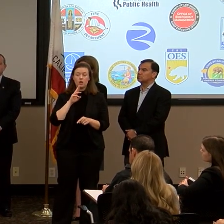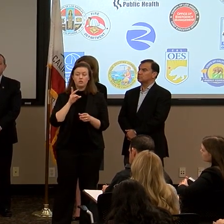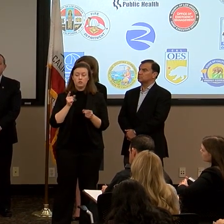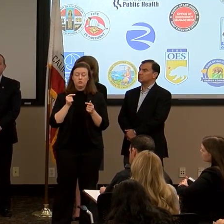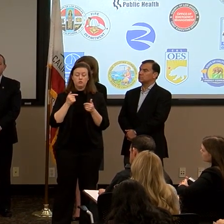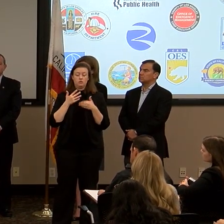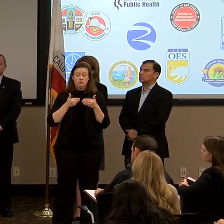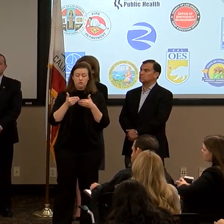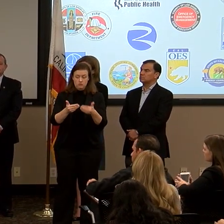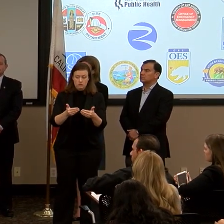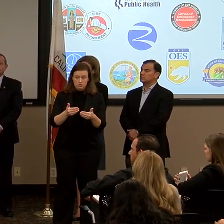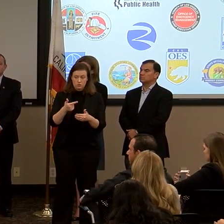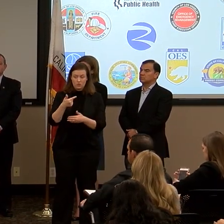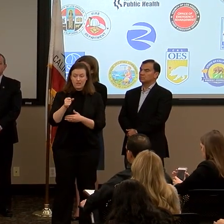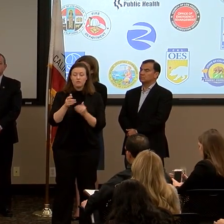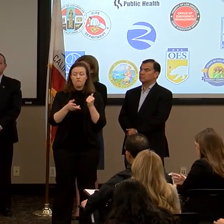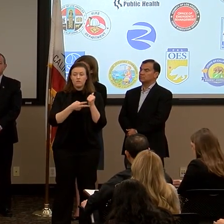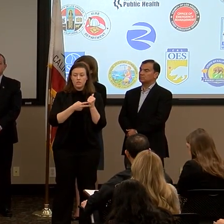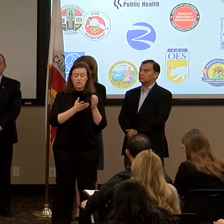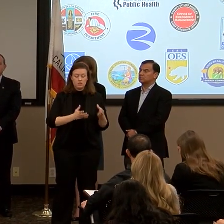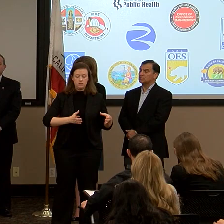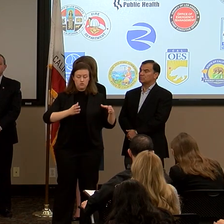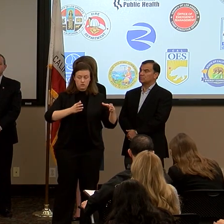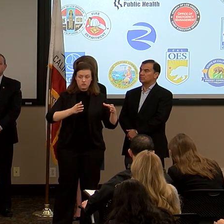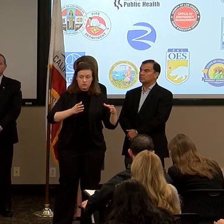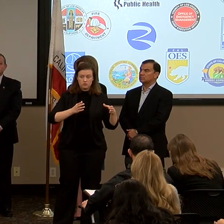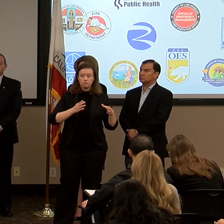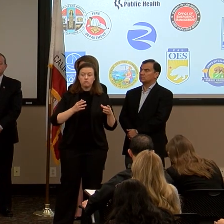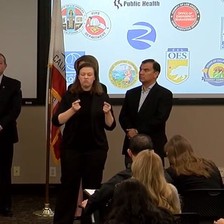storage facilities, which was a subset of underground injection control. We